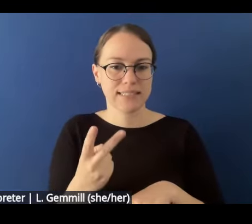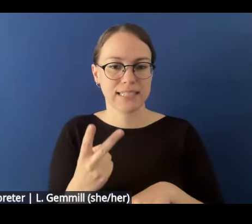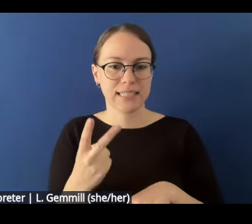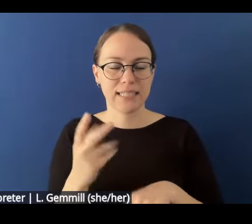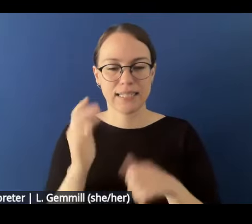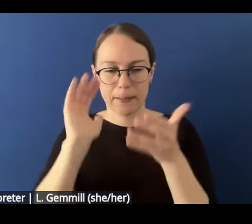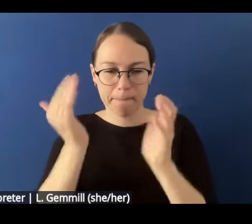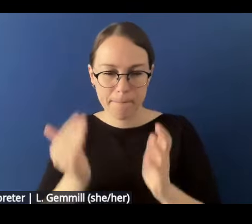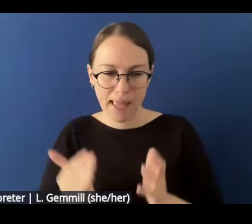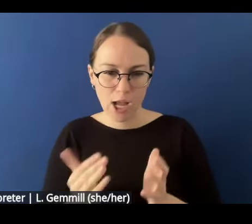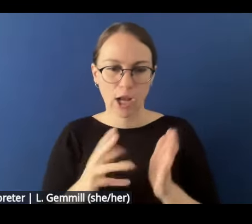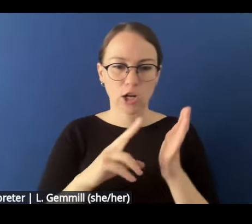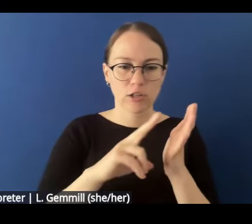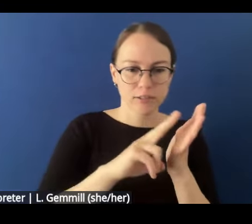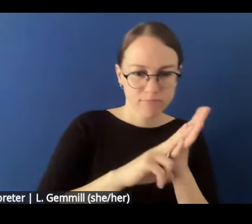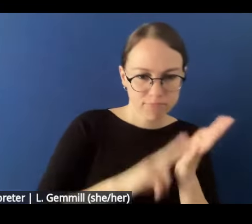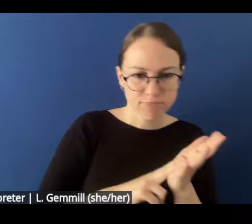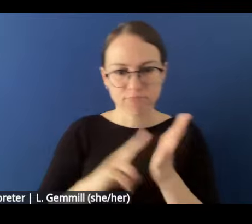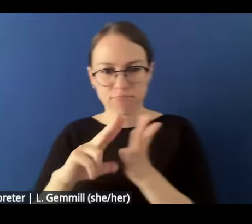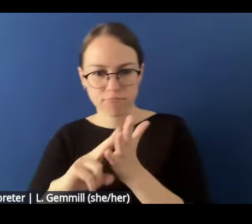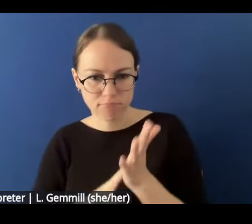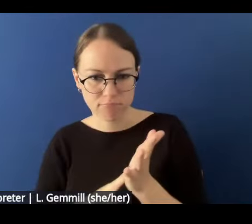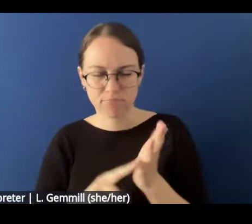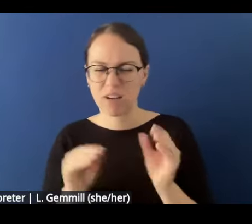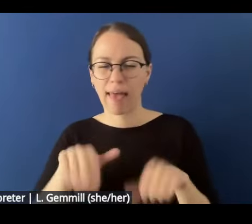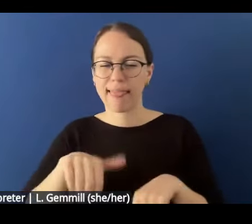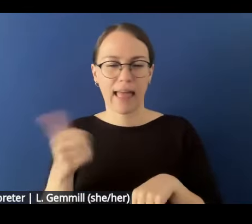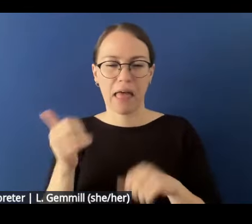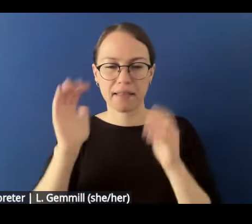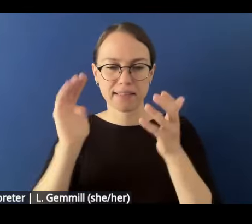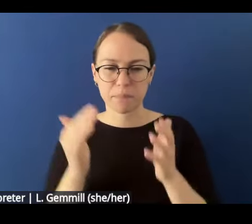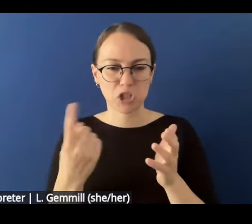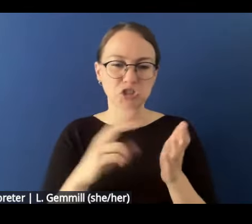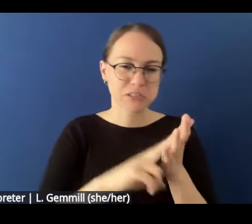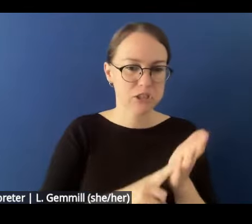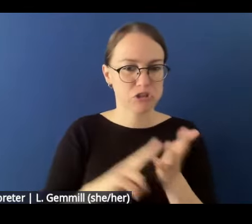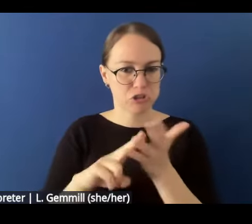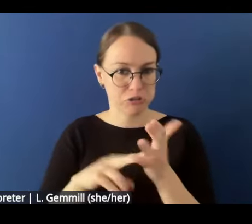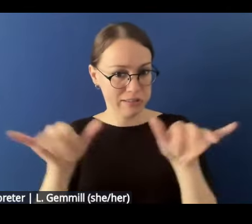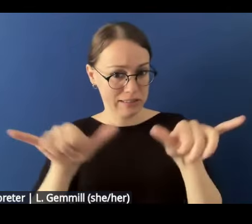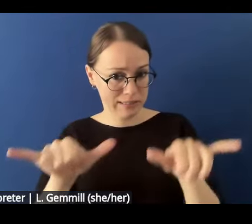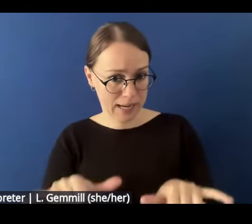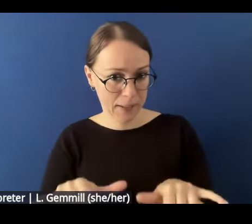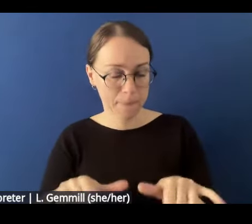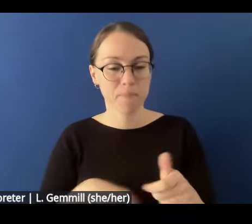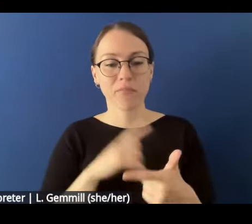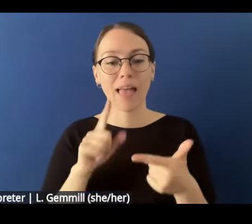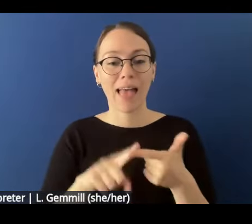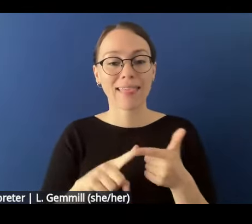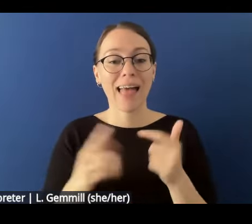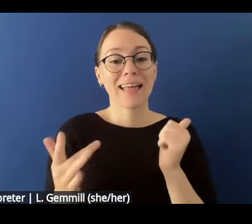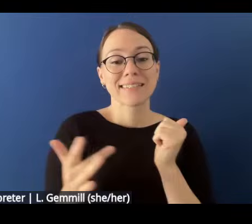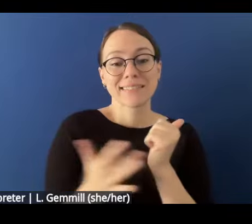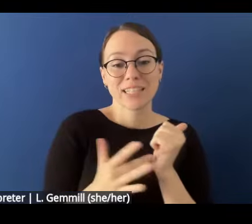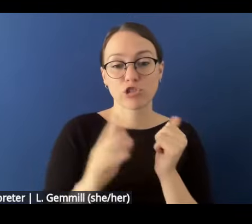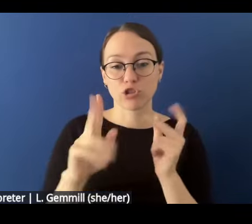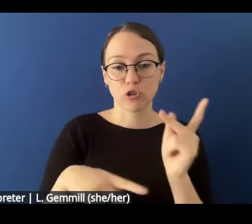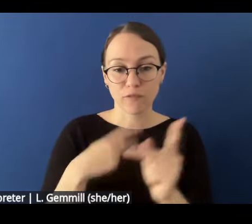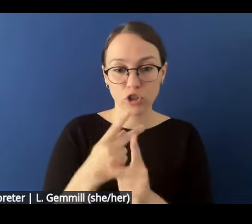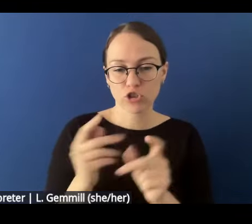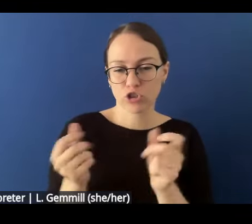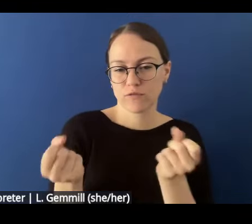themselves, nothing else, just the signatures against themselves. And then we do have in your packets as well, the digital version of the driver's license signatures